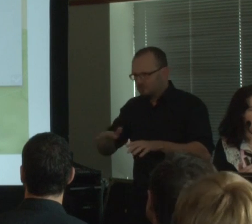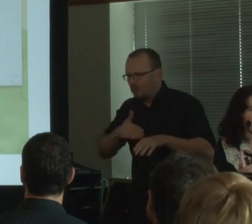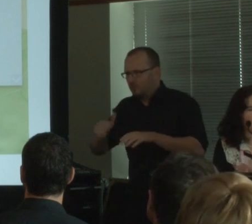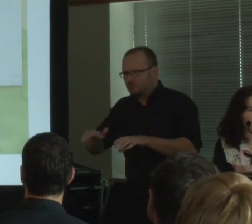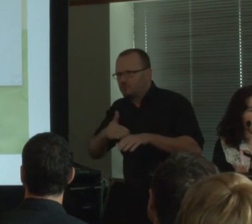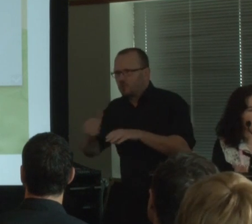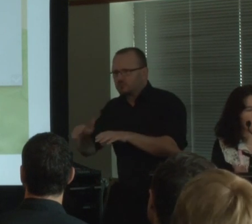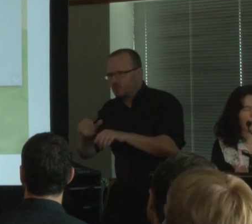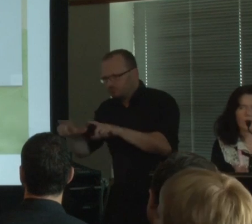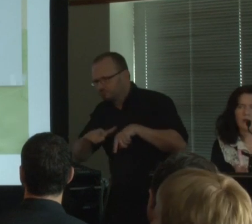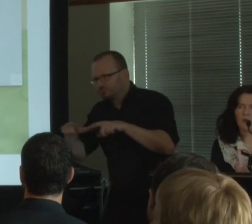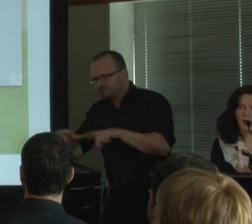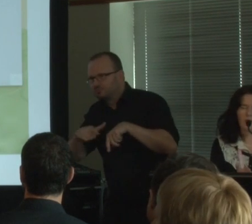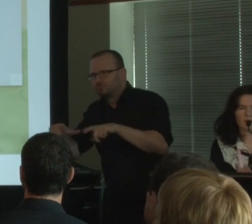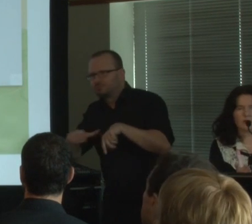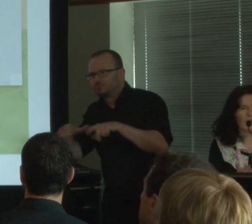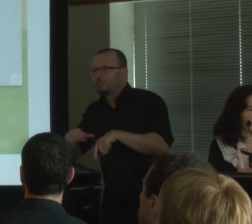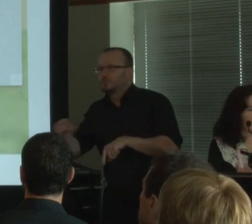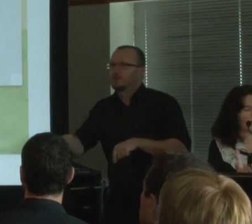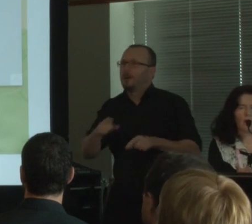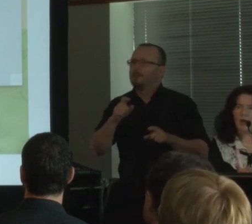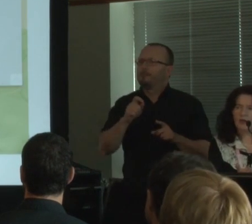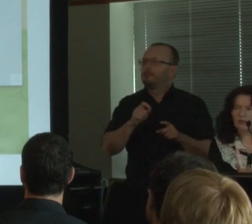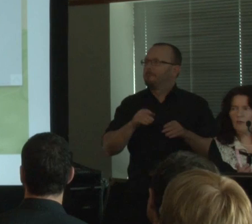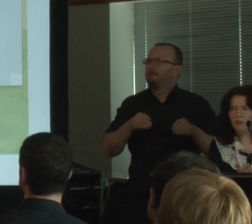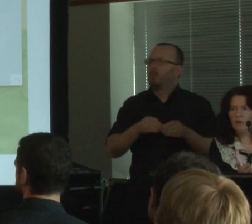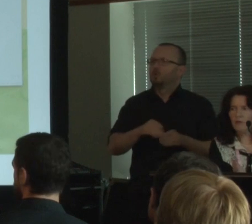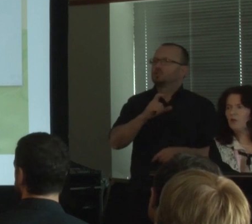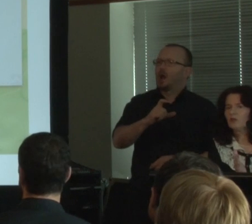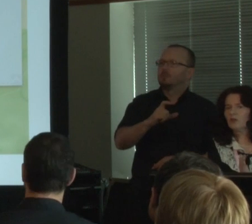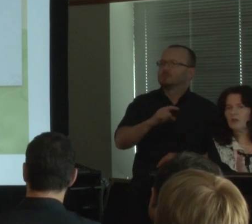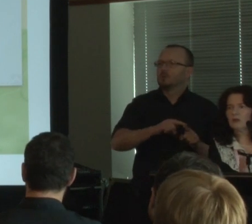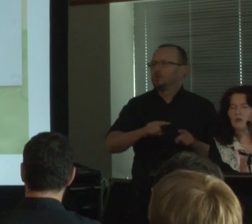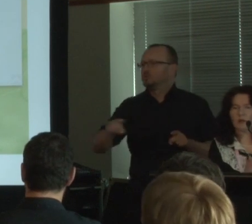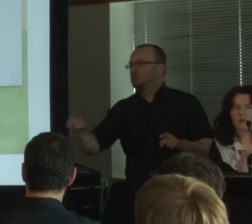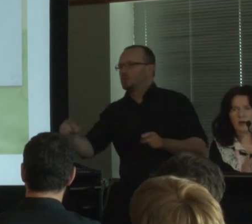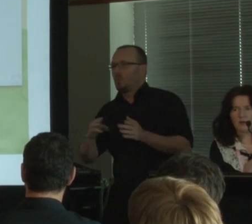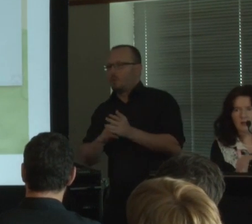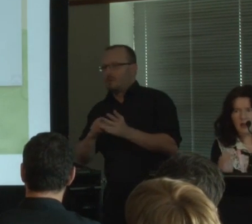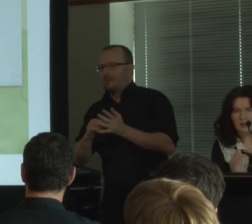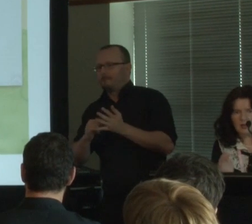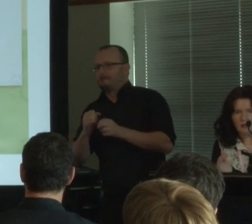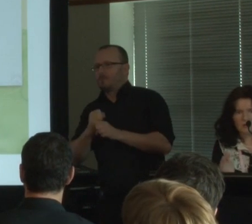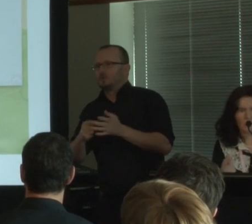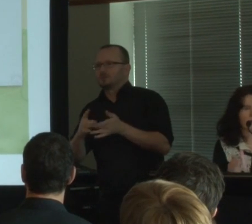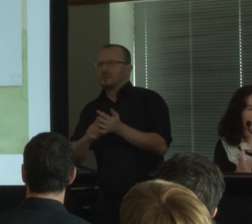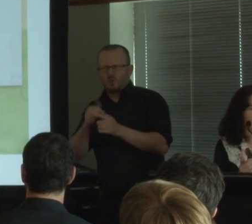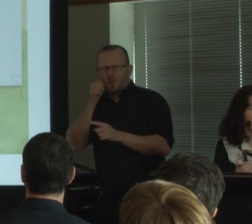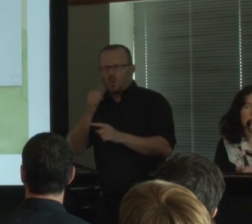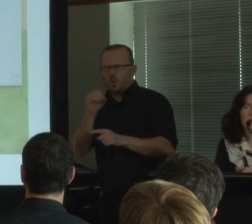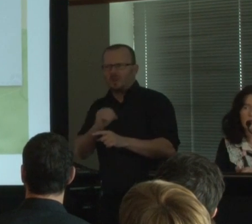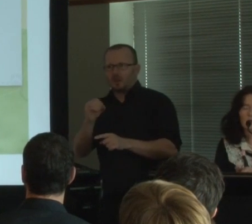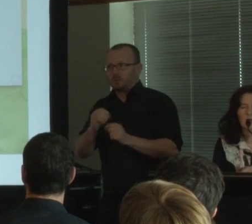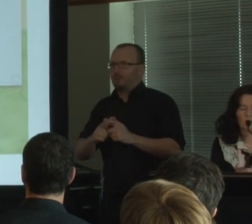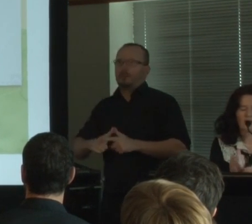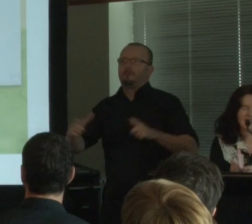right from Port Chalmers, Waikouiti, right out to Outram, Mosgiel. For those that know Dunedin, it's one of the greatest land areas of a city